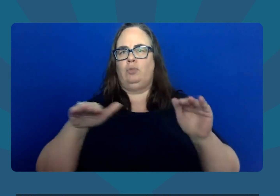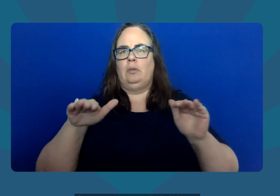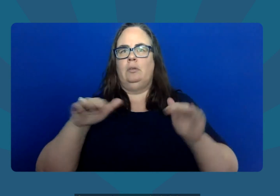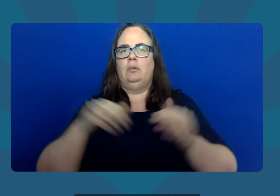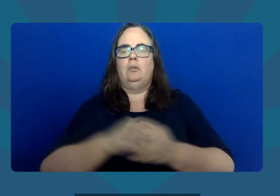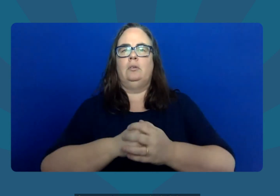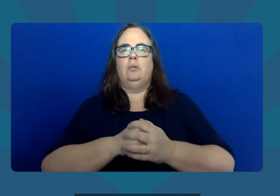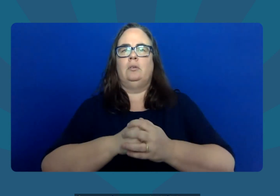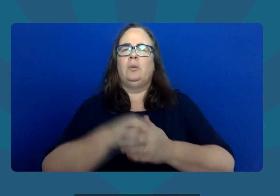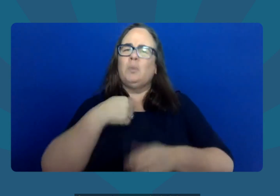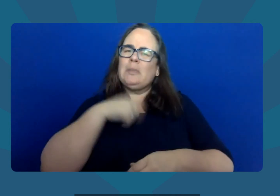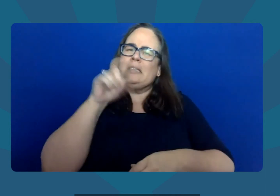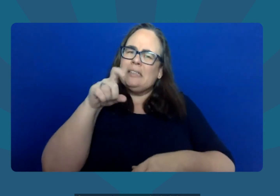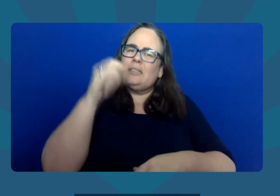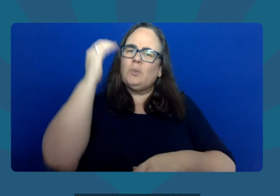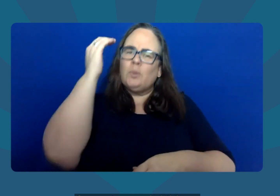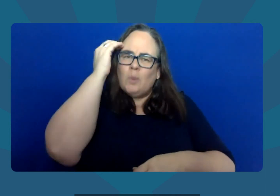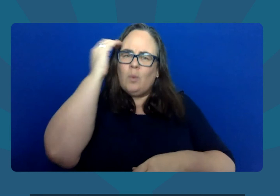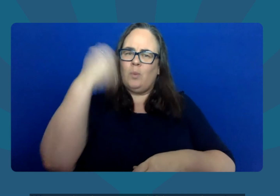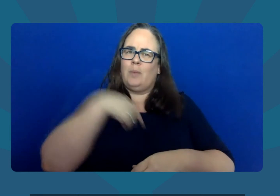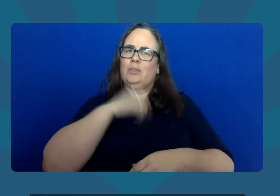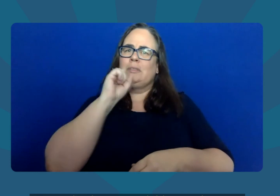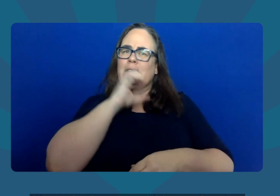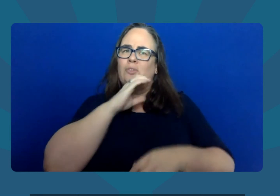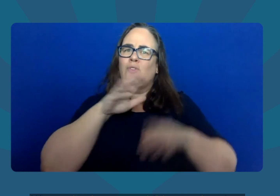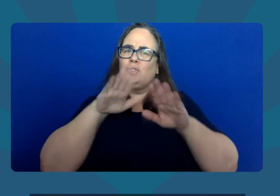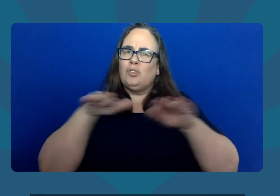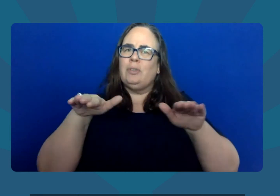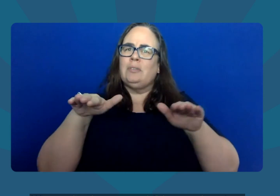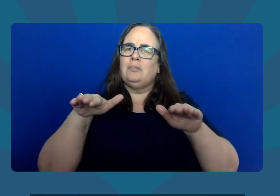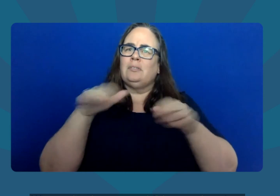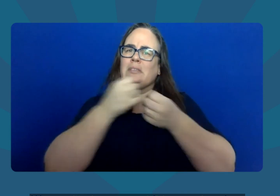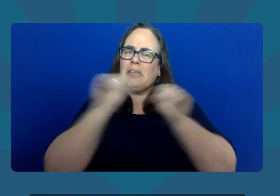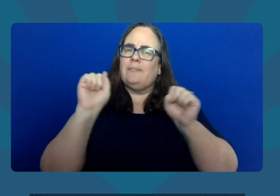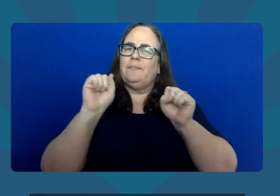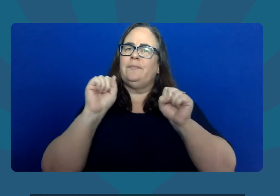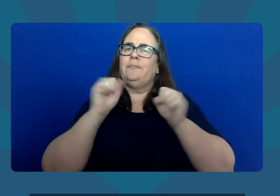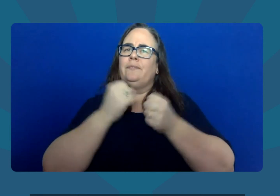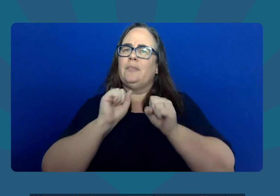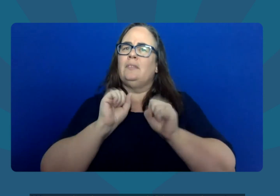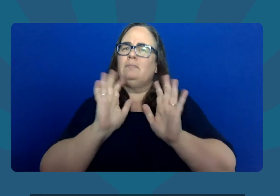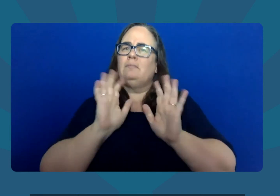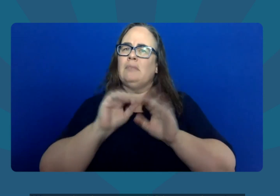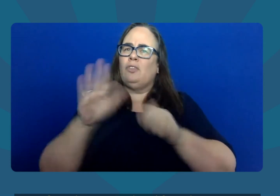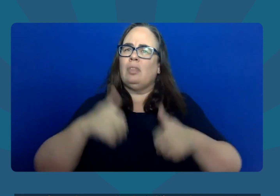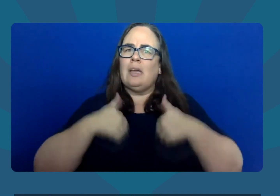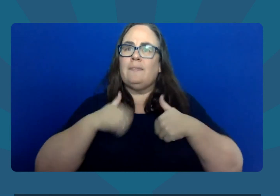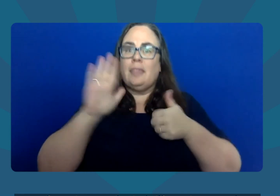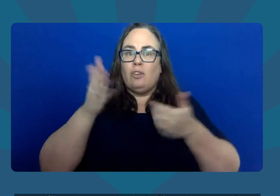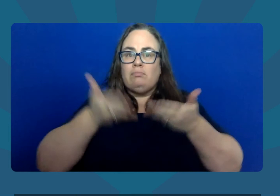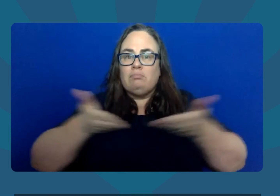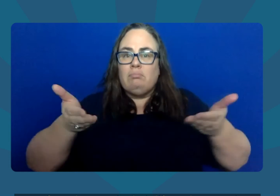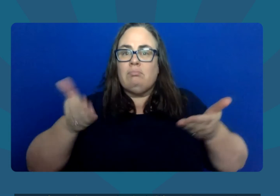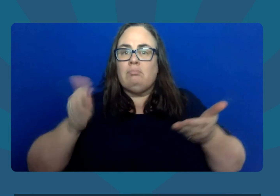security for seniors and children. We need to know our children and seniors are safe